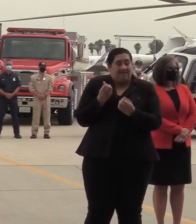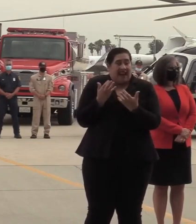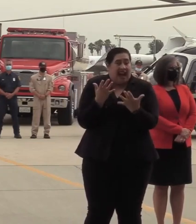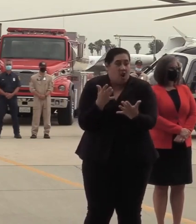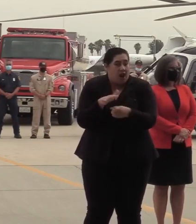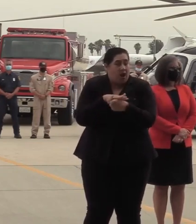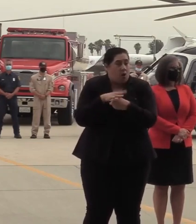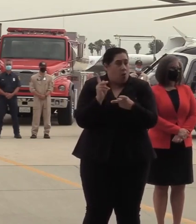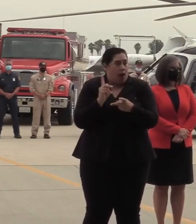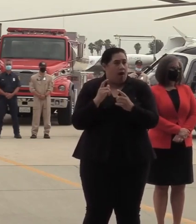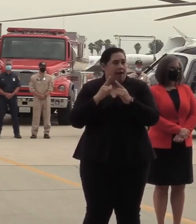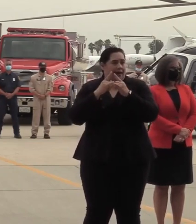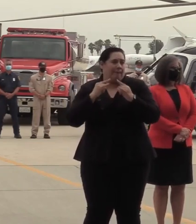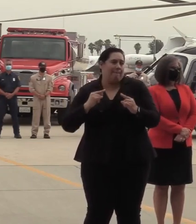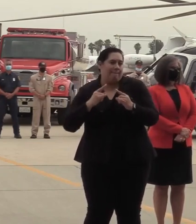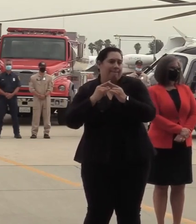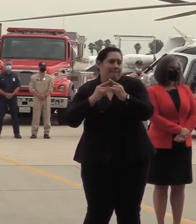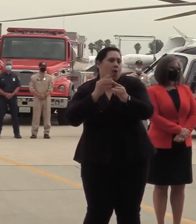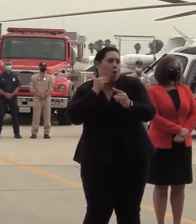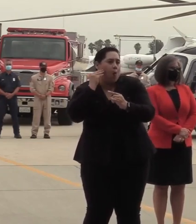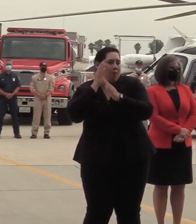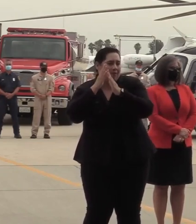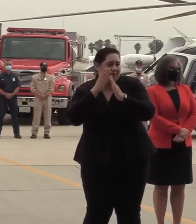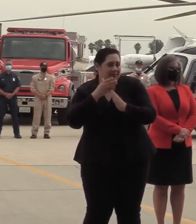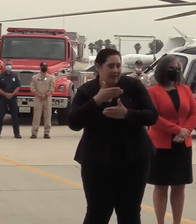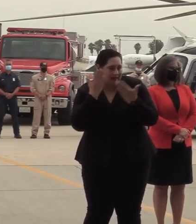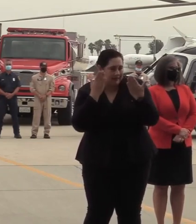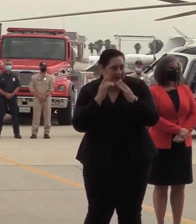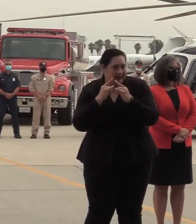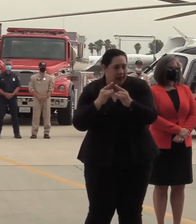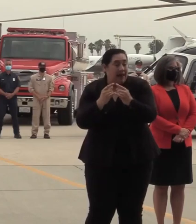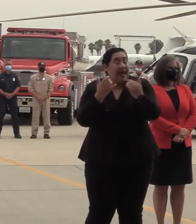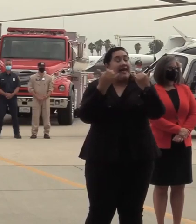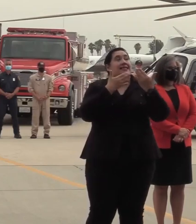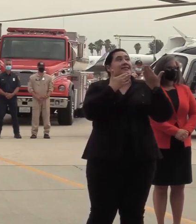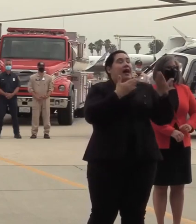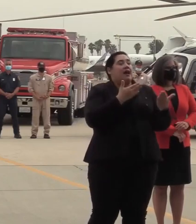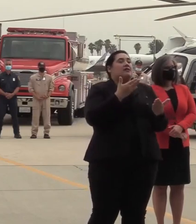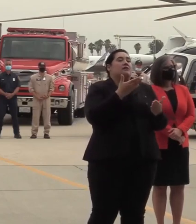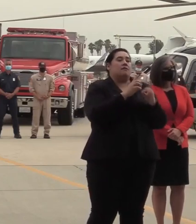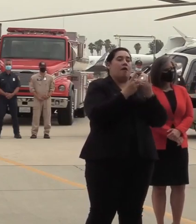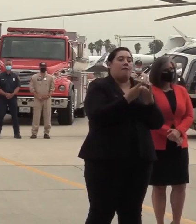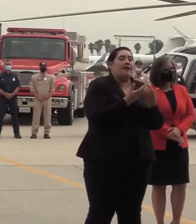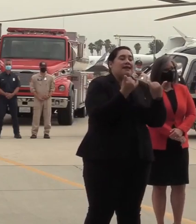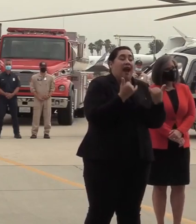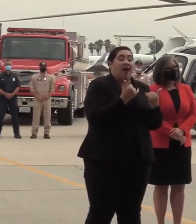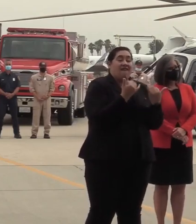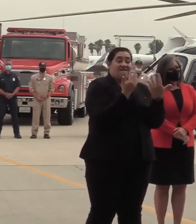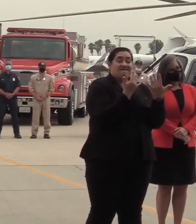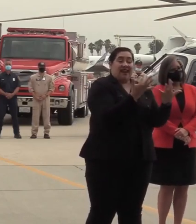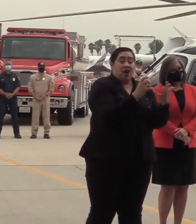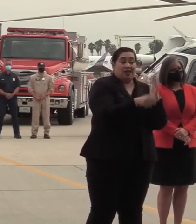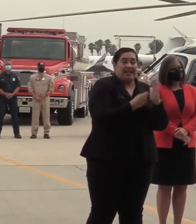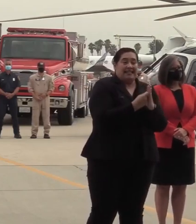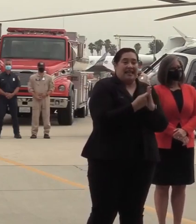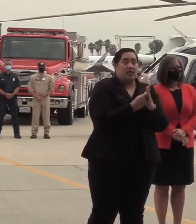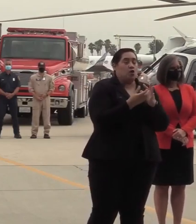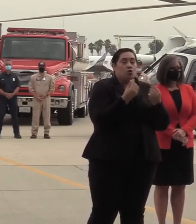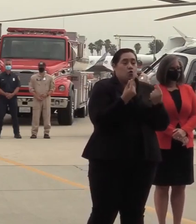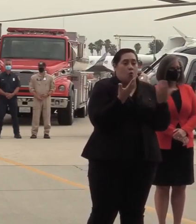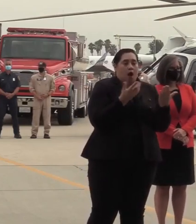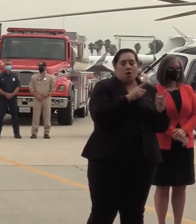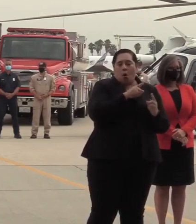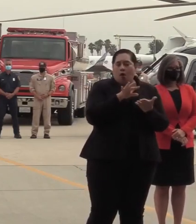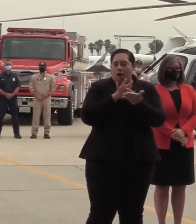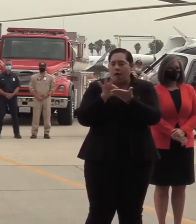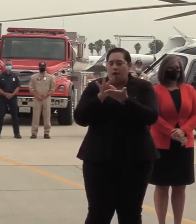people are encamped. Thanks to the department, there's a protocol now at the beginning of fire season to go out there and to actually count the number of people that are there, bring loss of